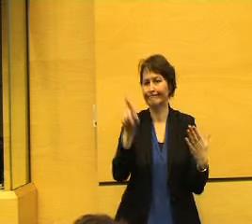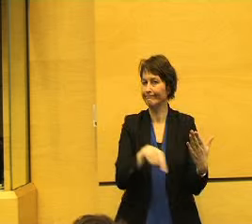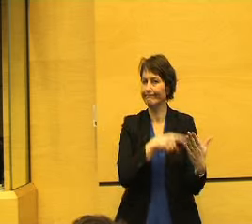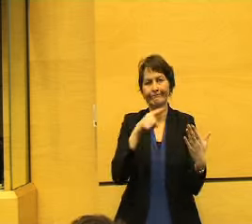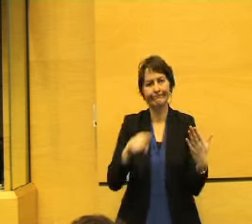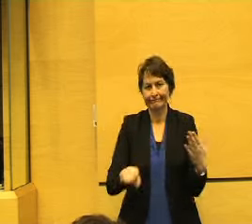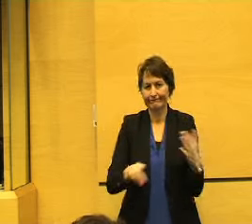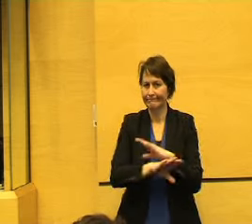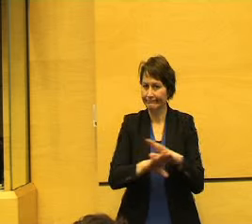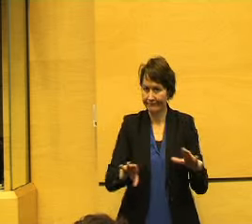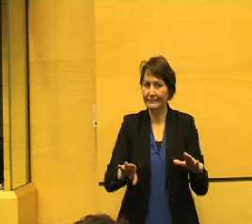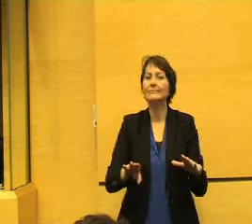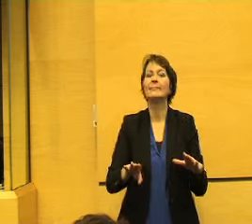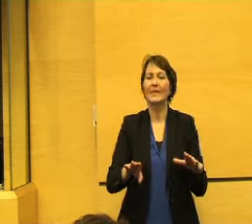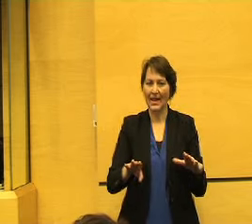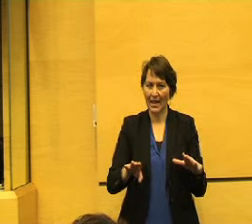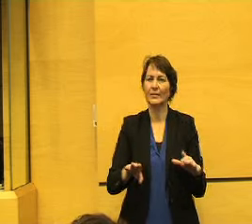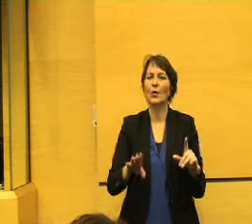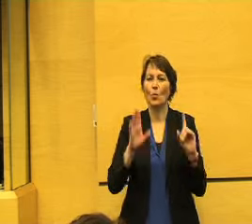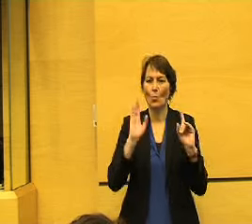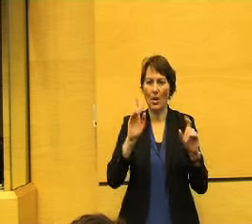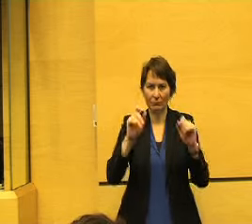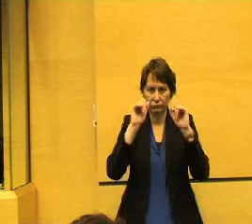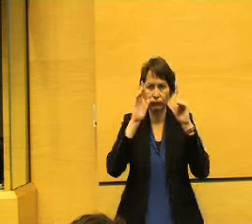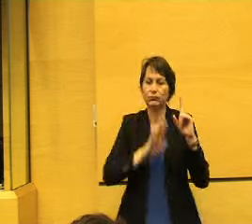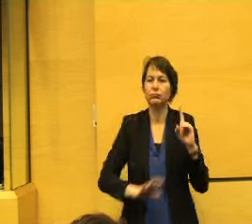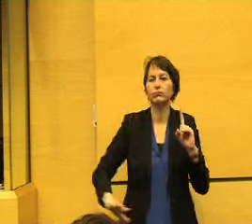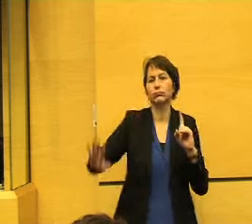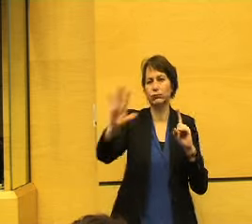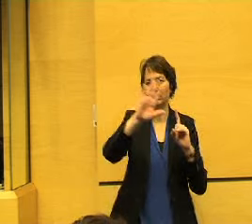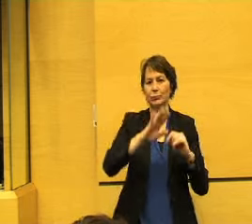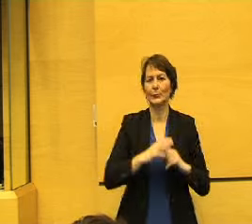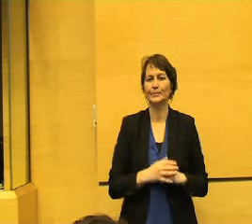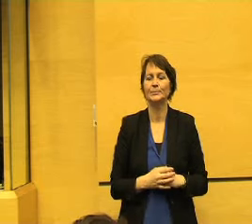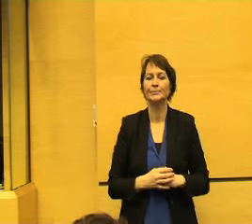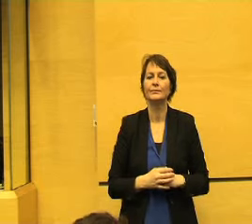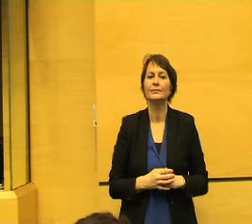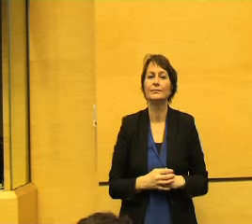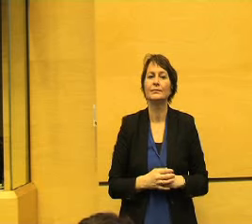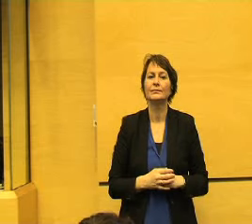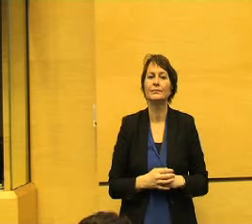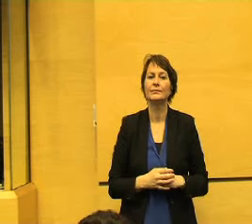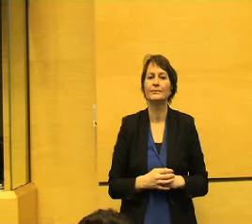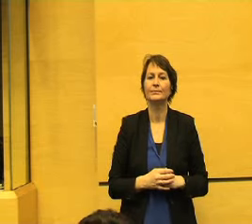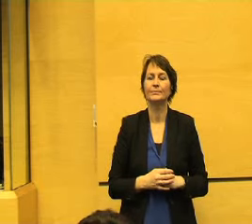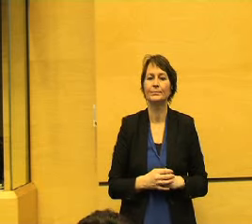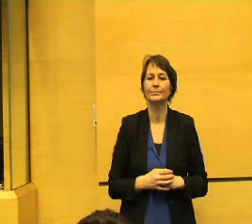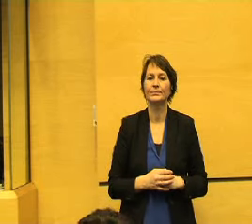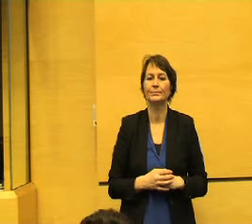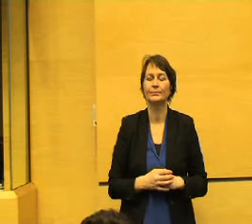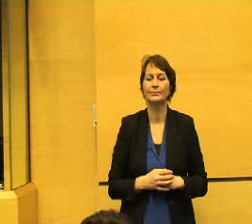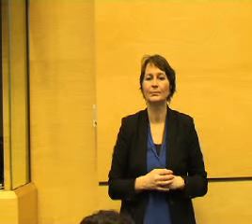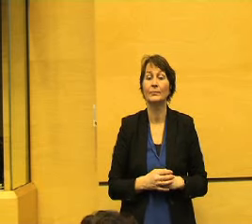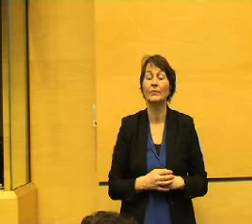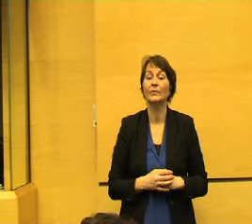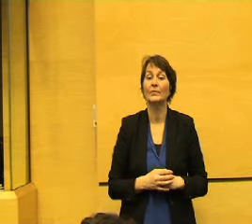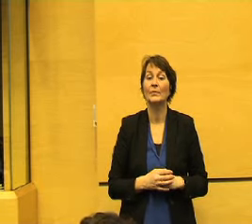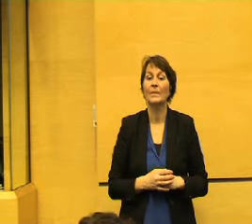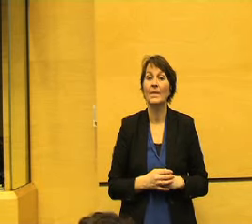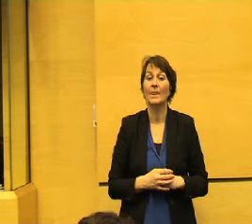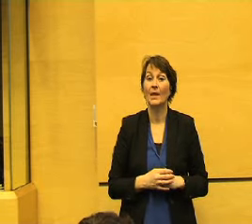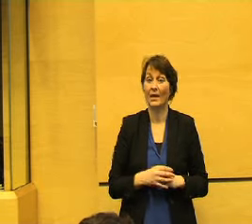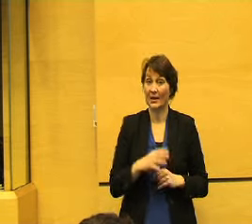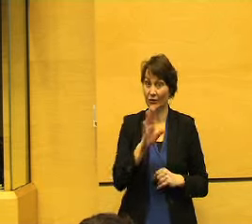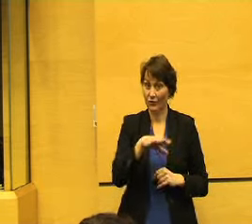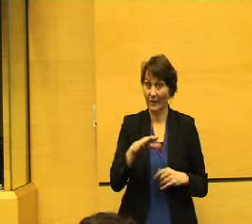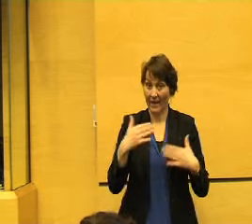finally became rare in Thailand. So for the boarding school in for students with this